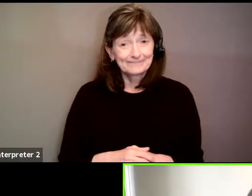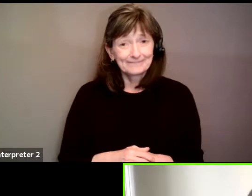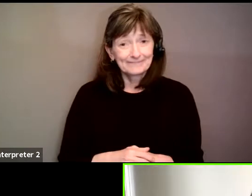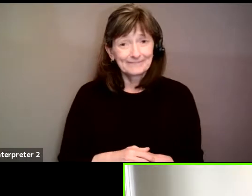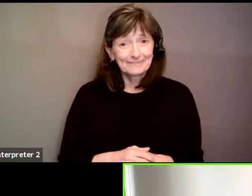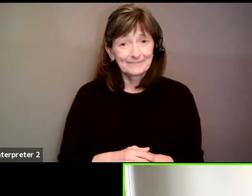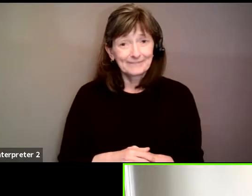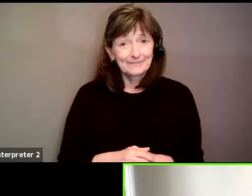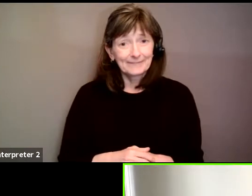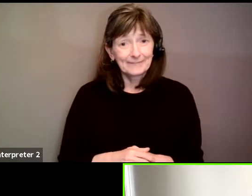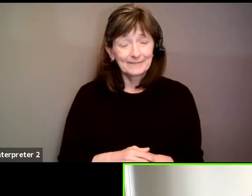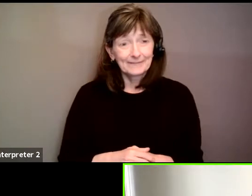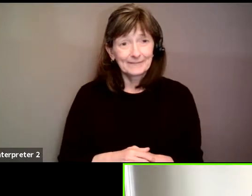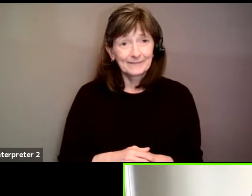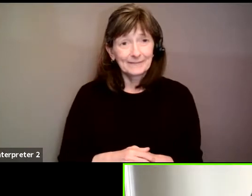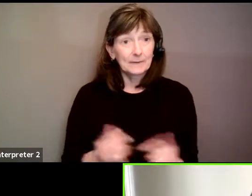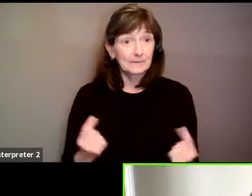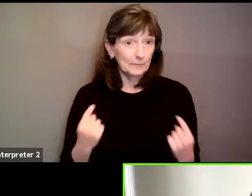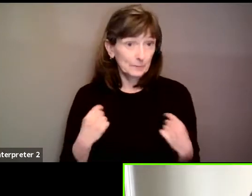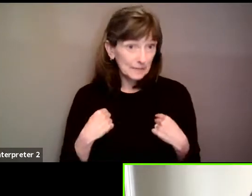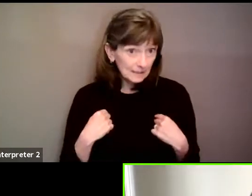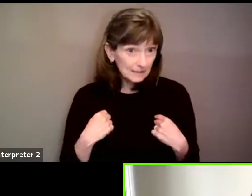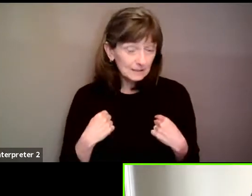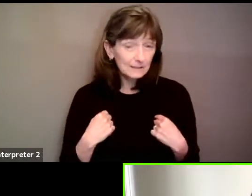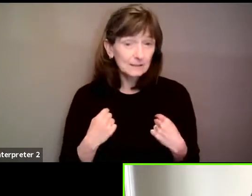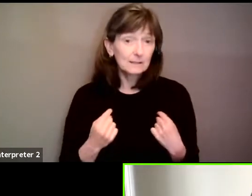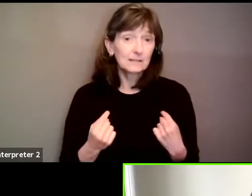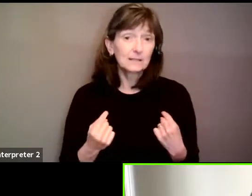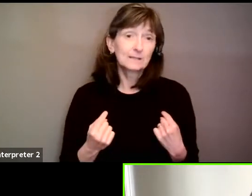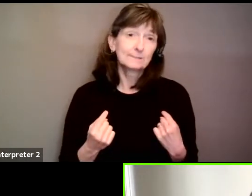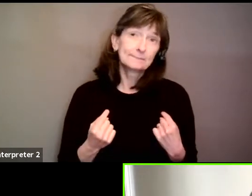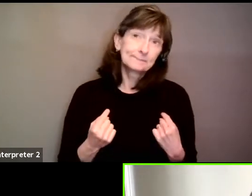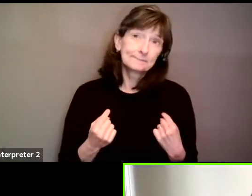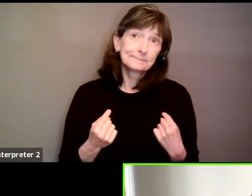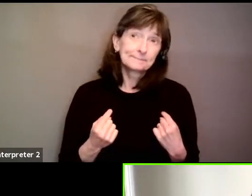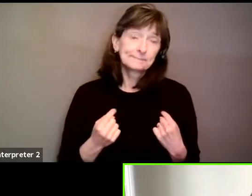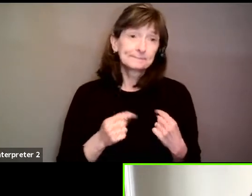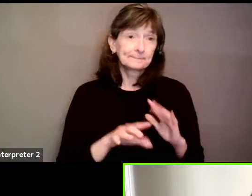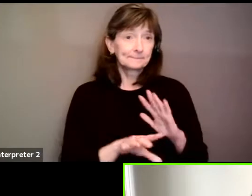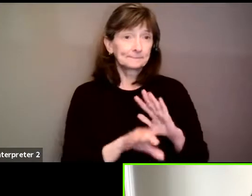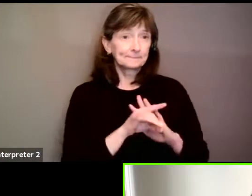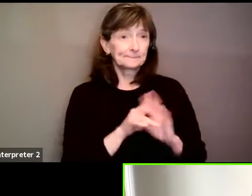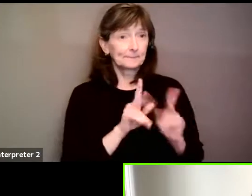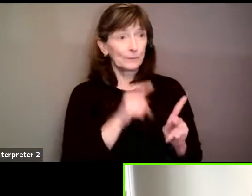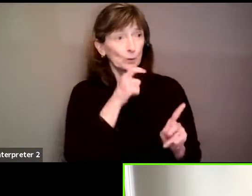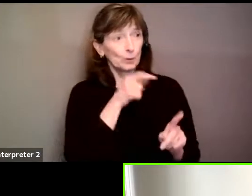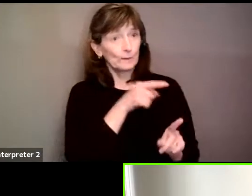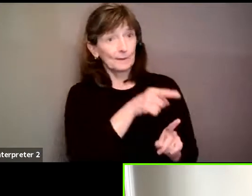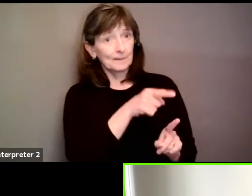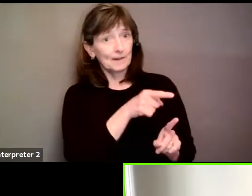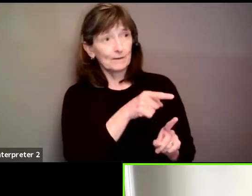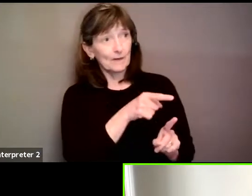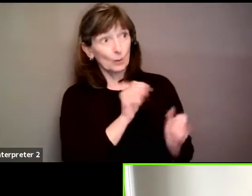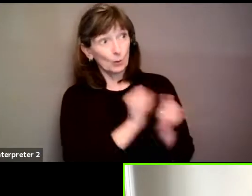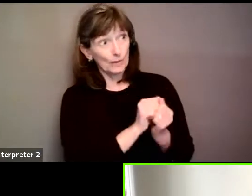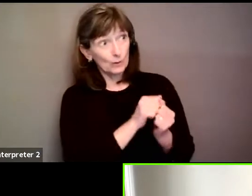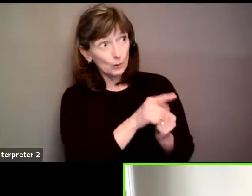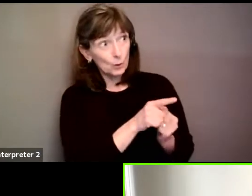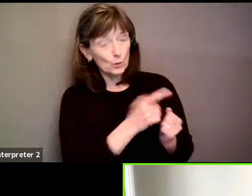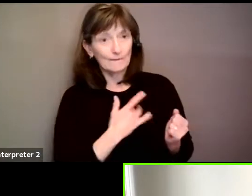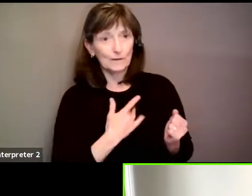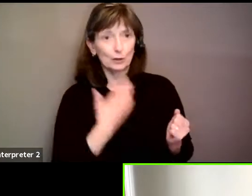I think that for me, it's about choosing people that make you feel good about yourself, choosing people